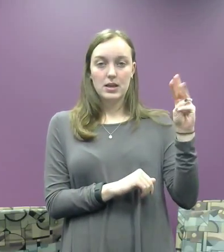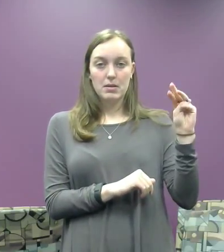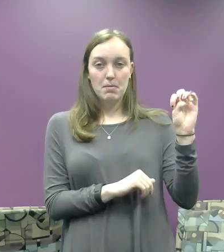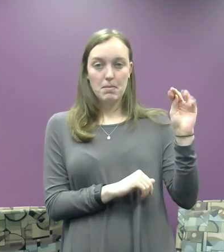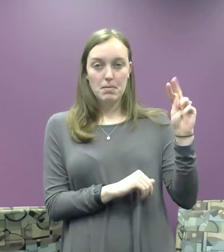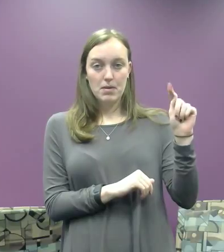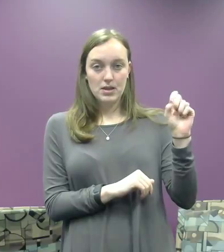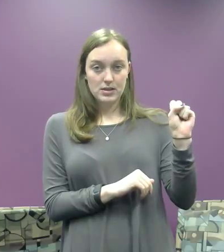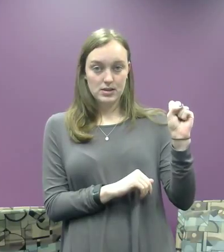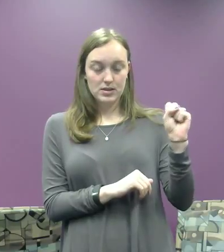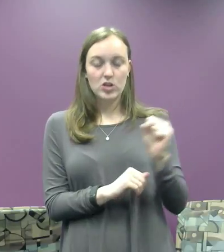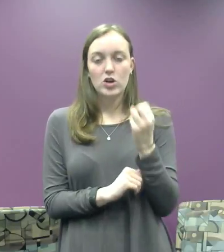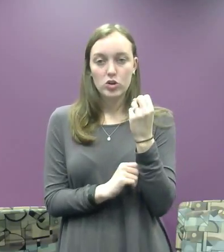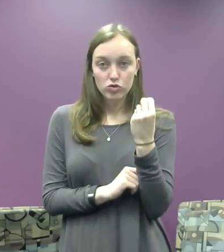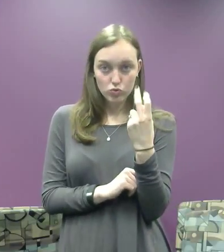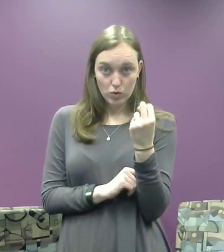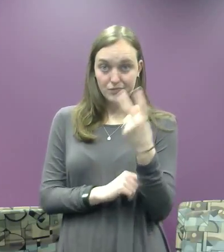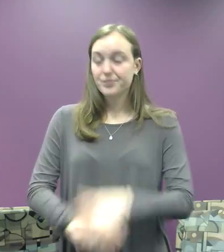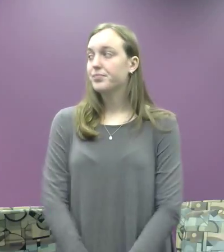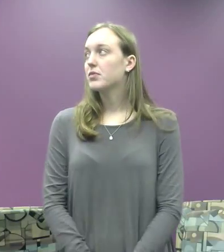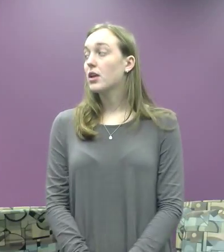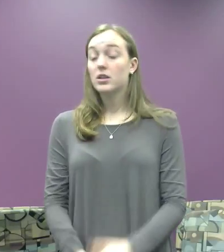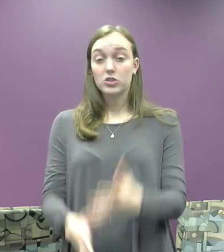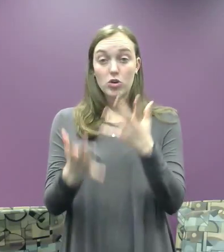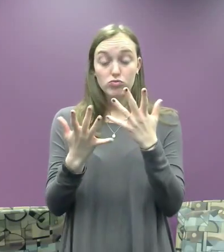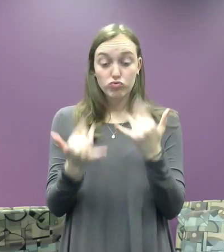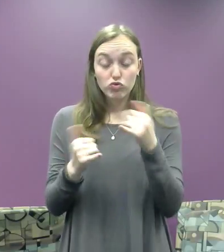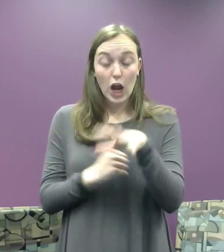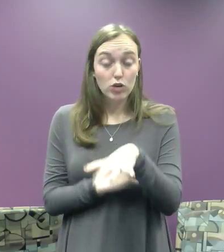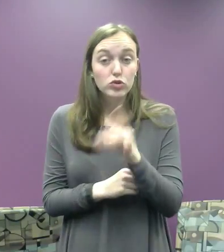Now, you also have to make another choice here. How big are the segments?